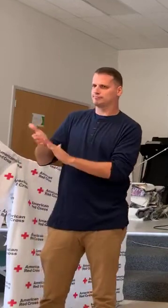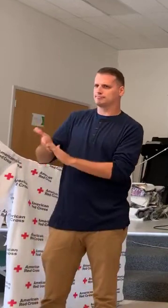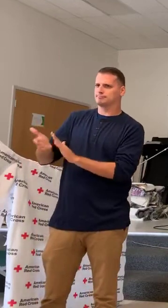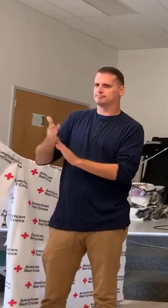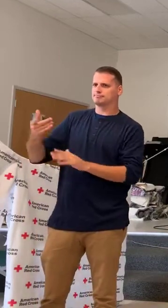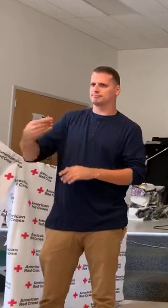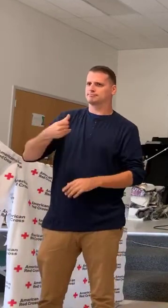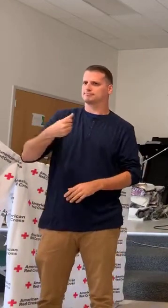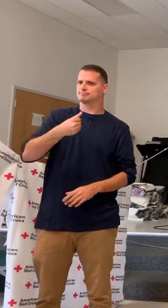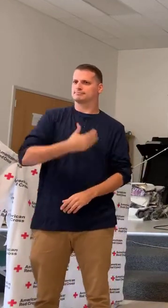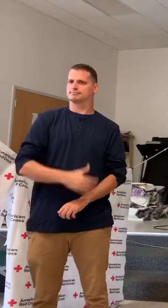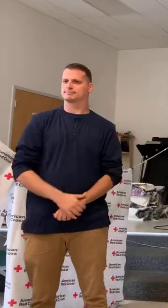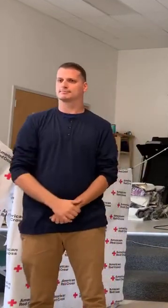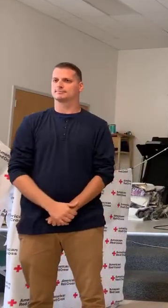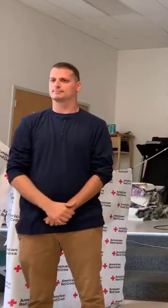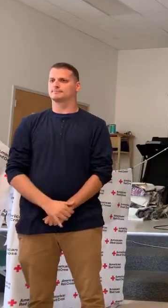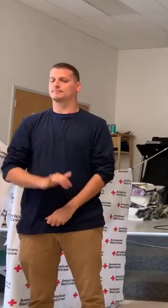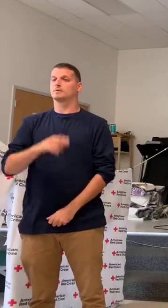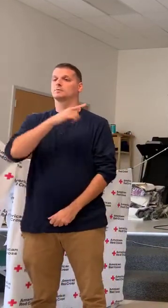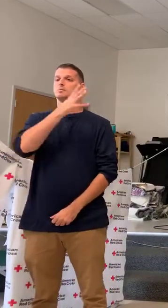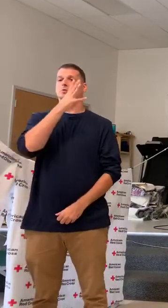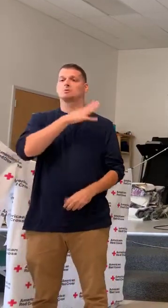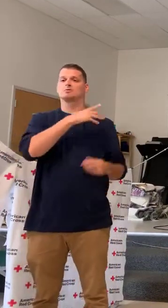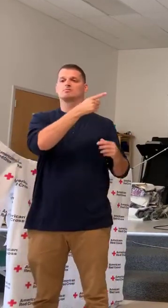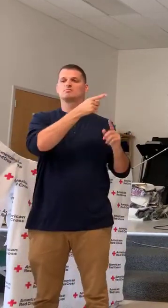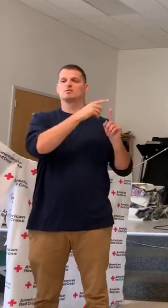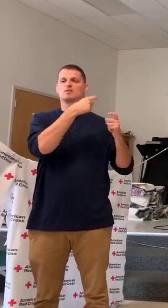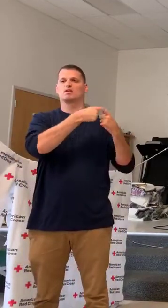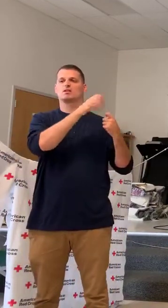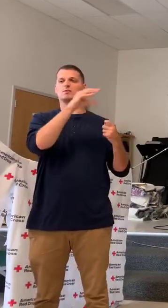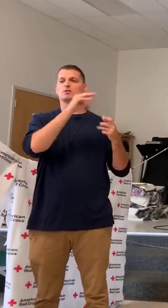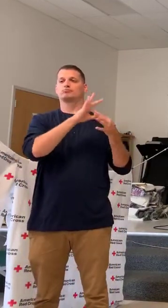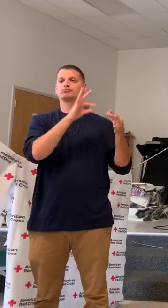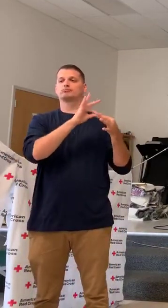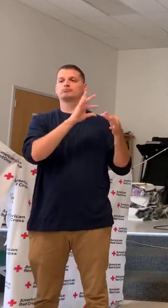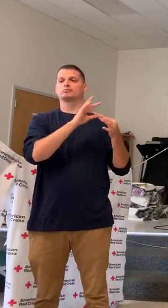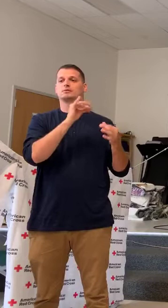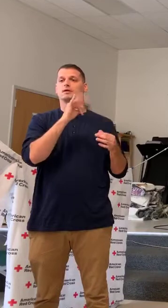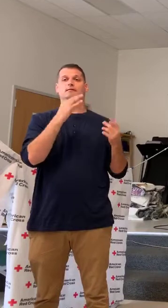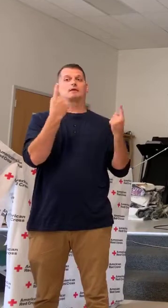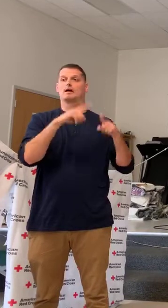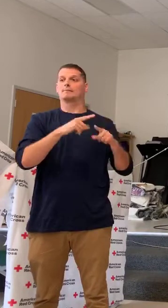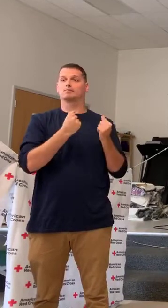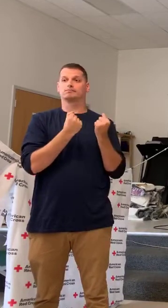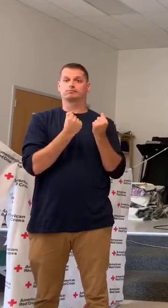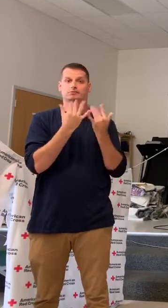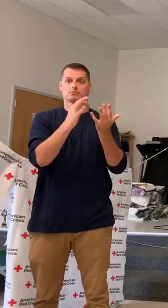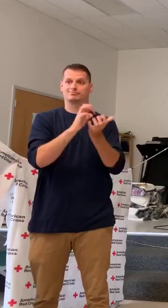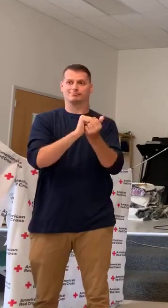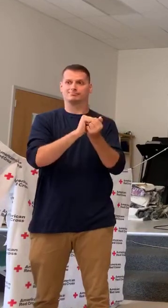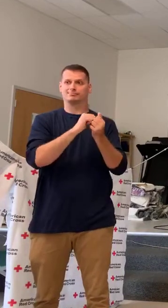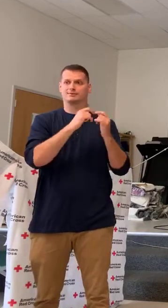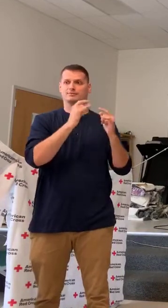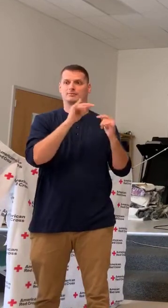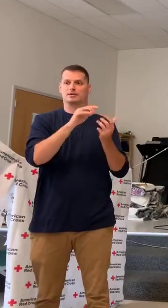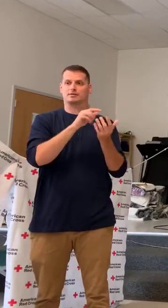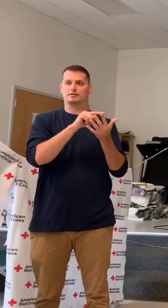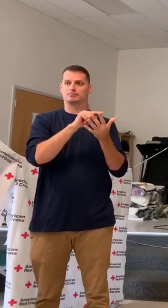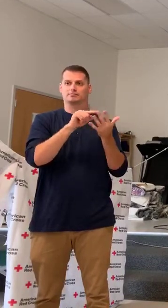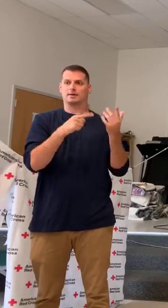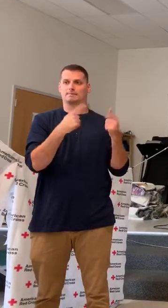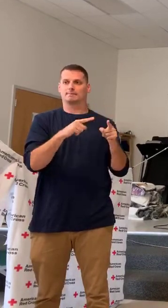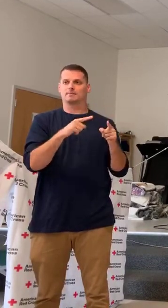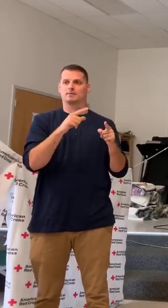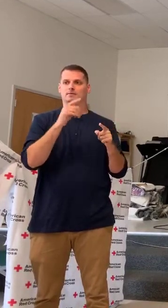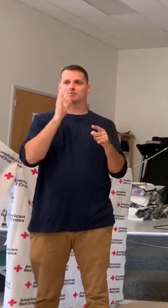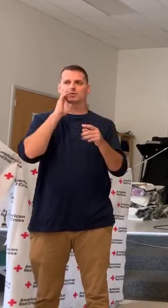you have had damage on your property, whether it's a meter or what have you, that all those type of fire impact damages will be